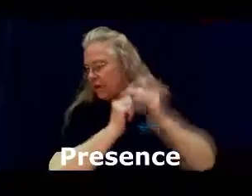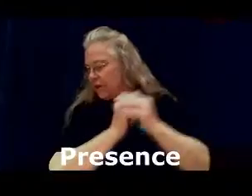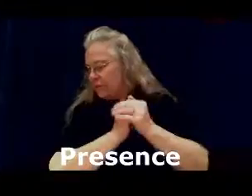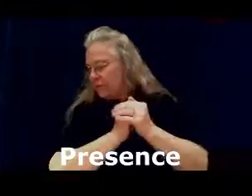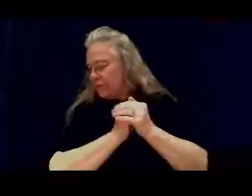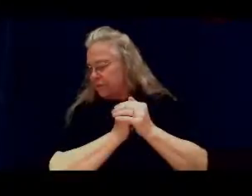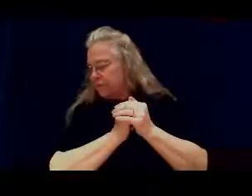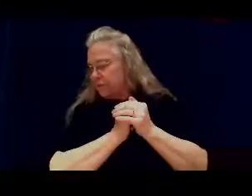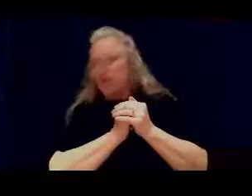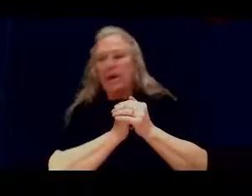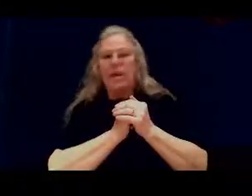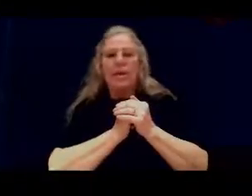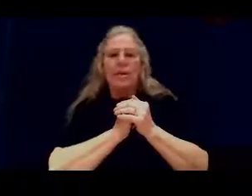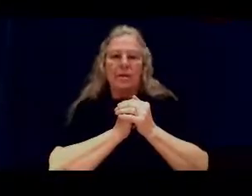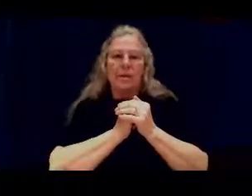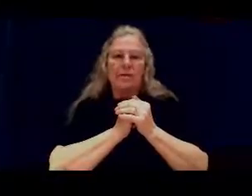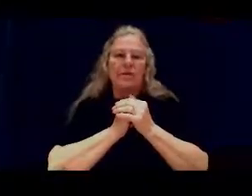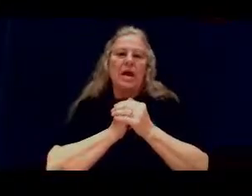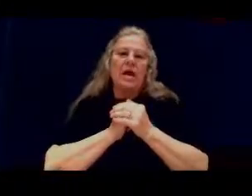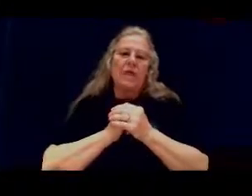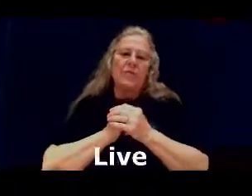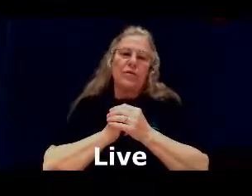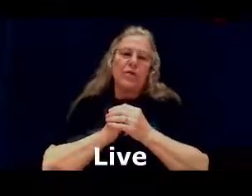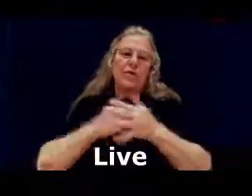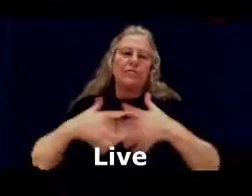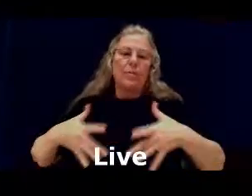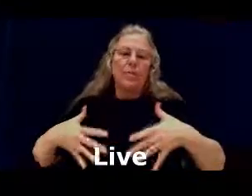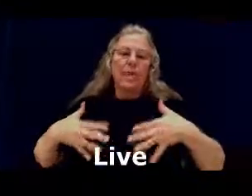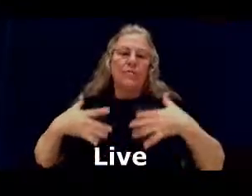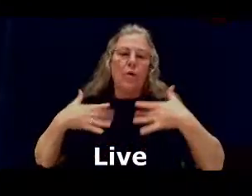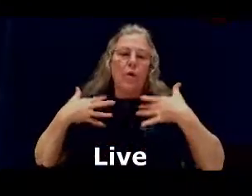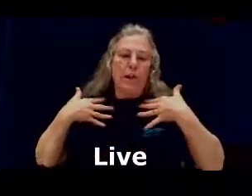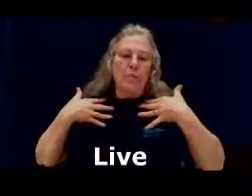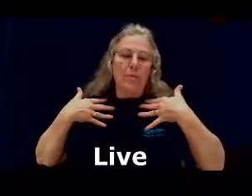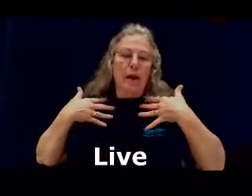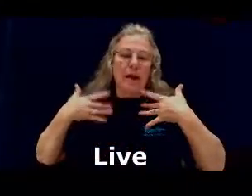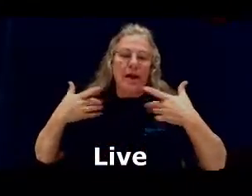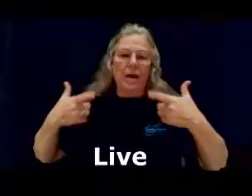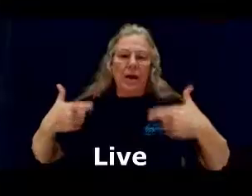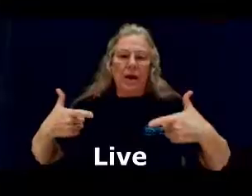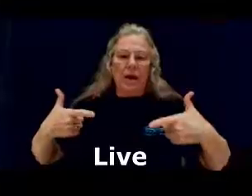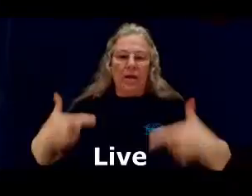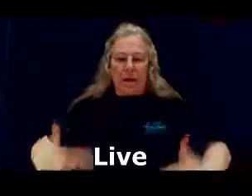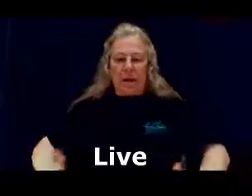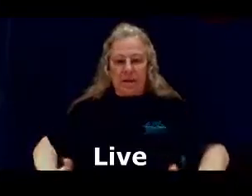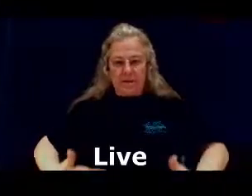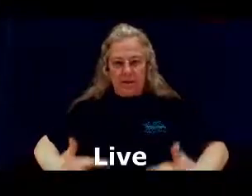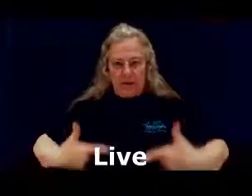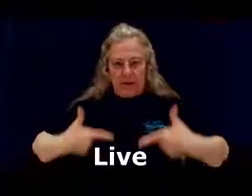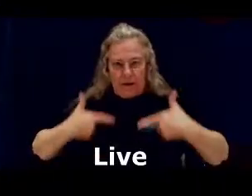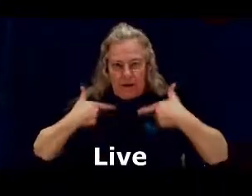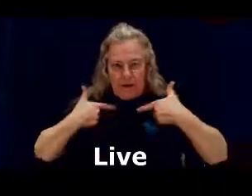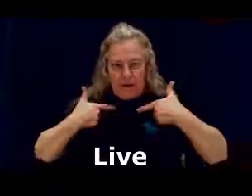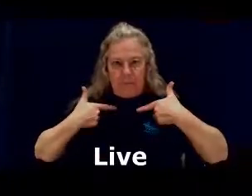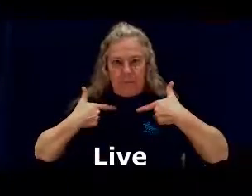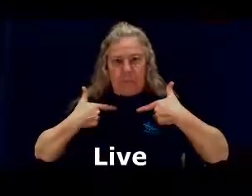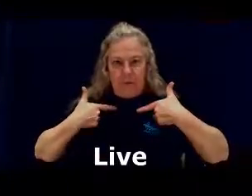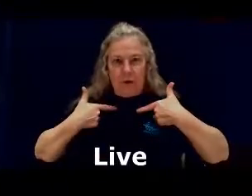another. Live. If you think of the blood flowing up your body, L hands up your